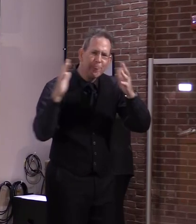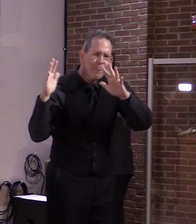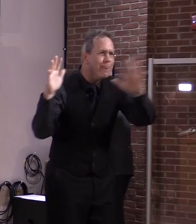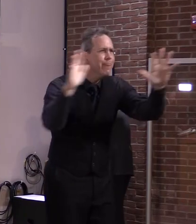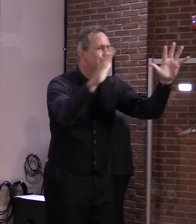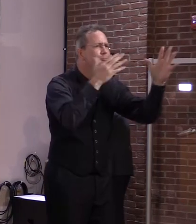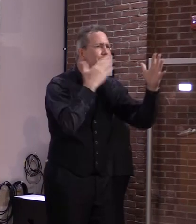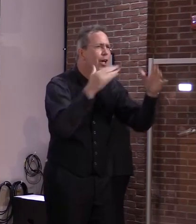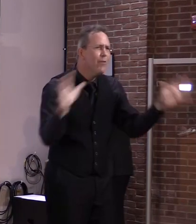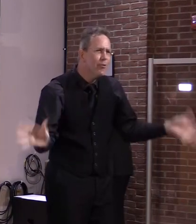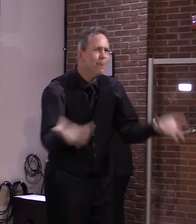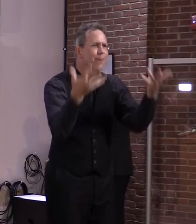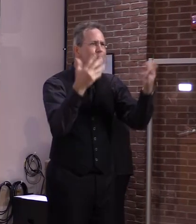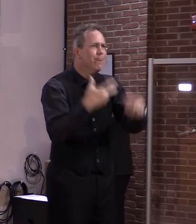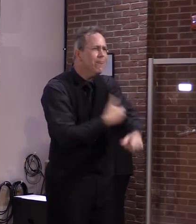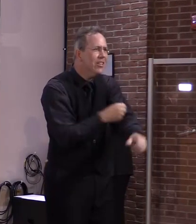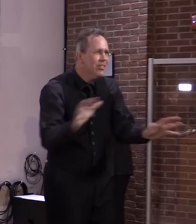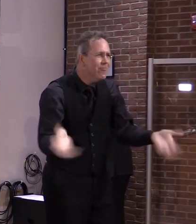the country.